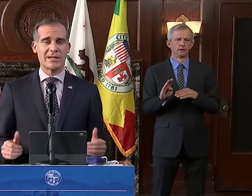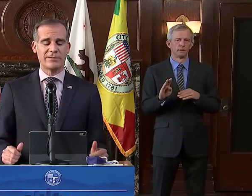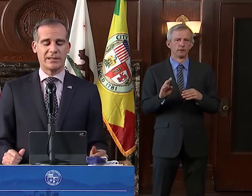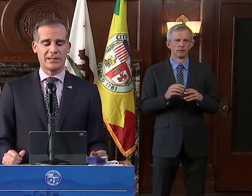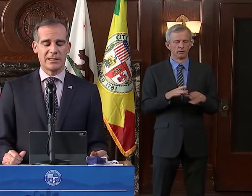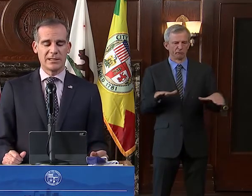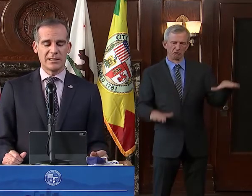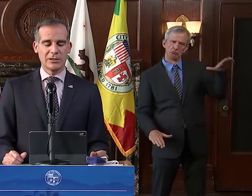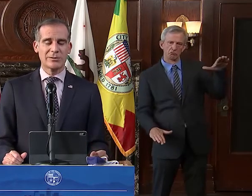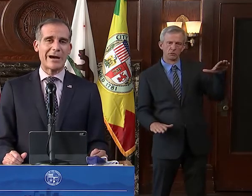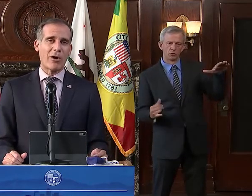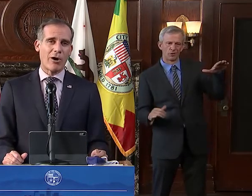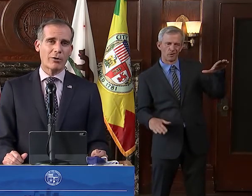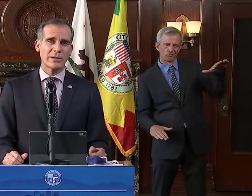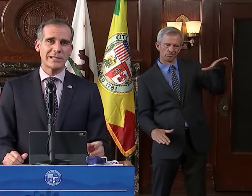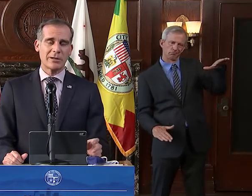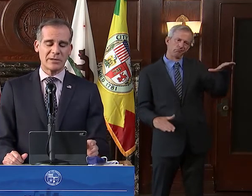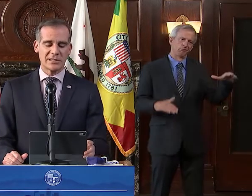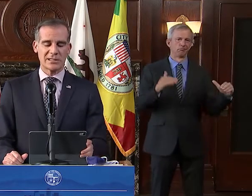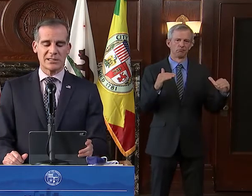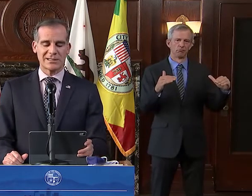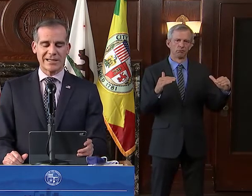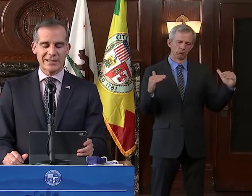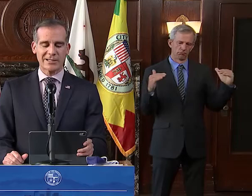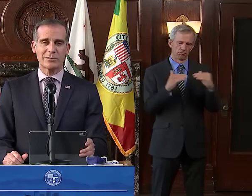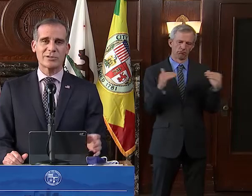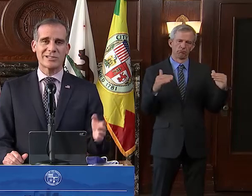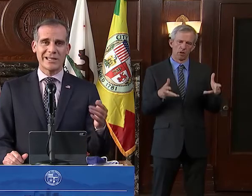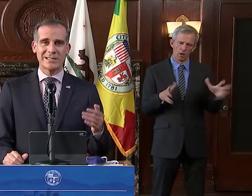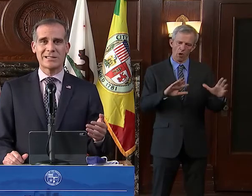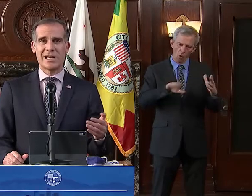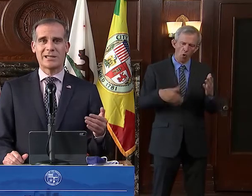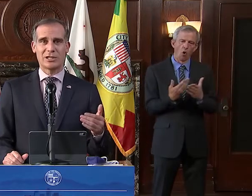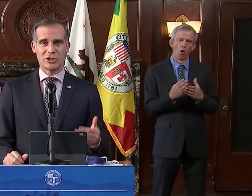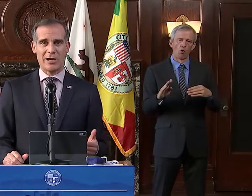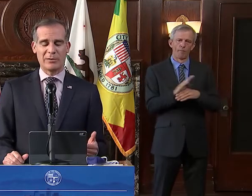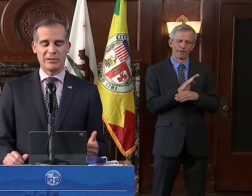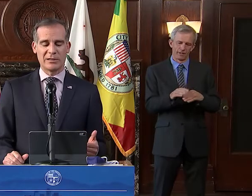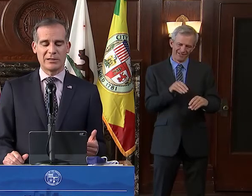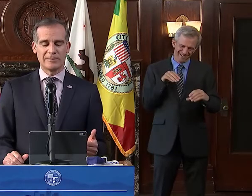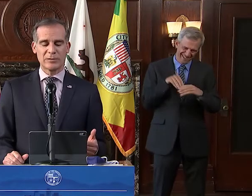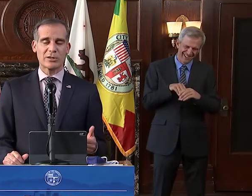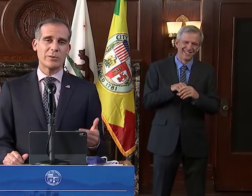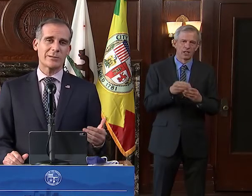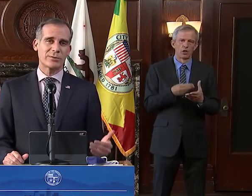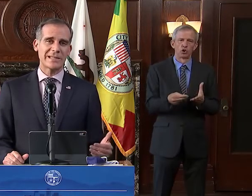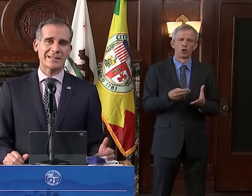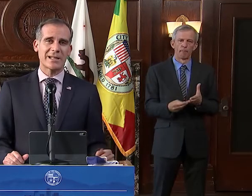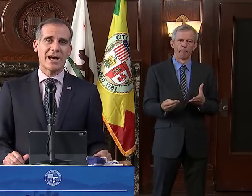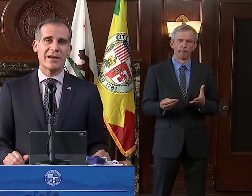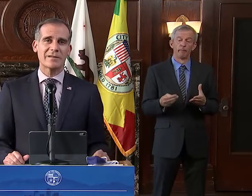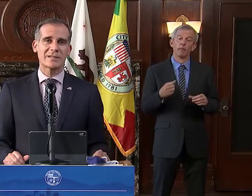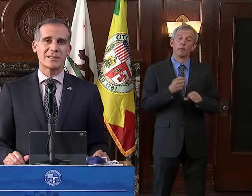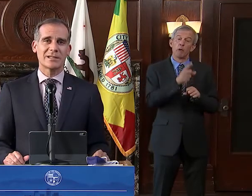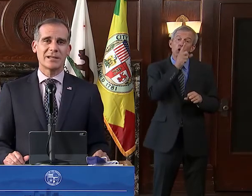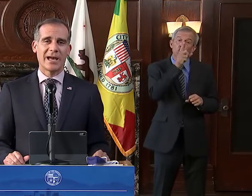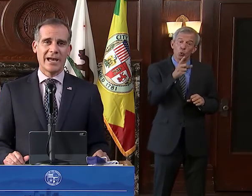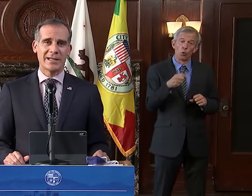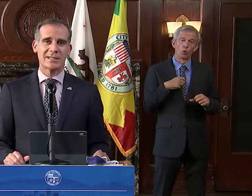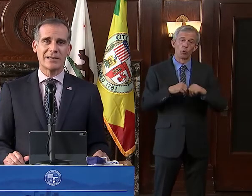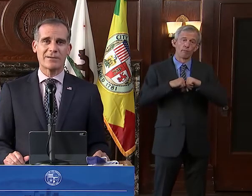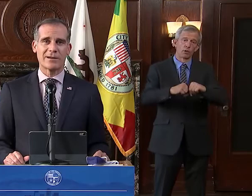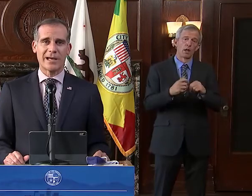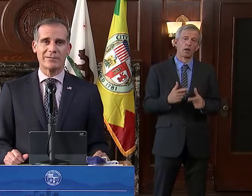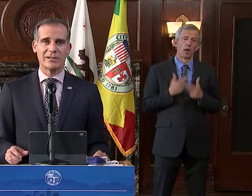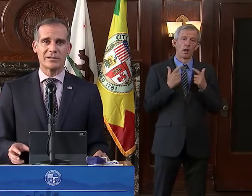do it safely, to allow all retail businesses to let customers inside the shop so that we can protect lives